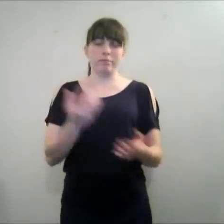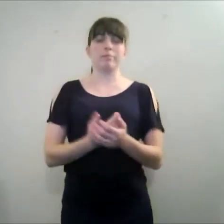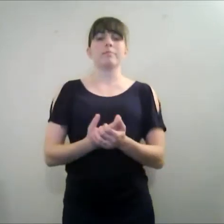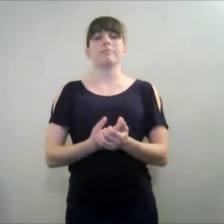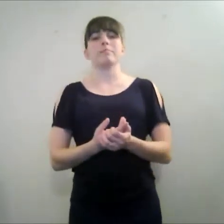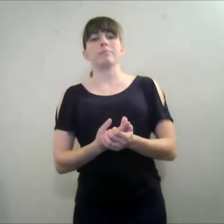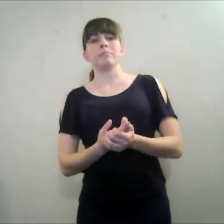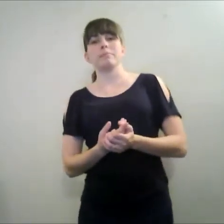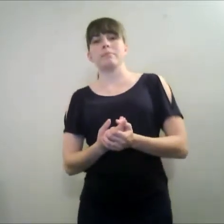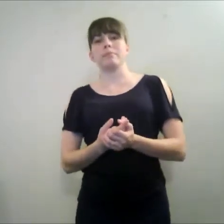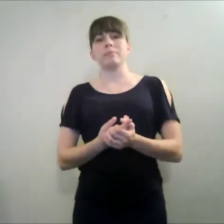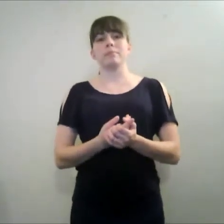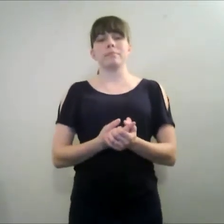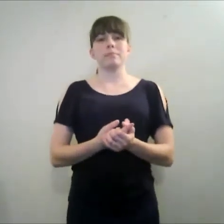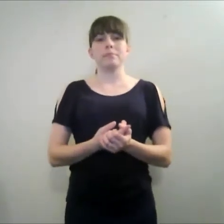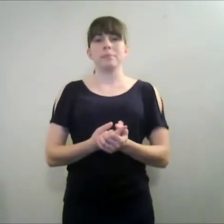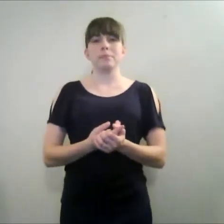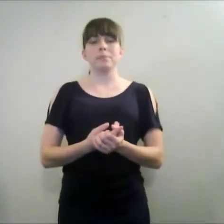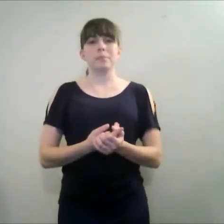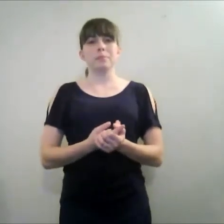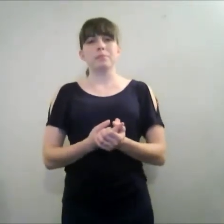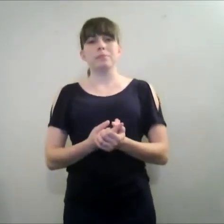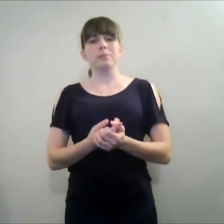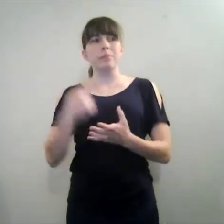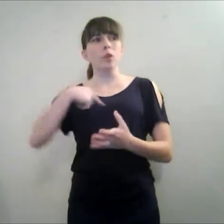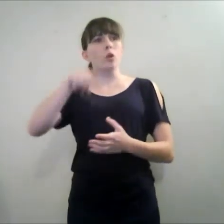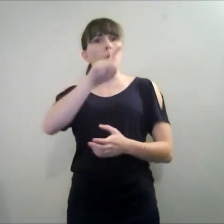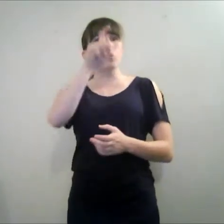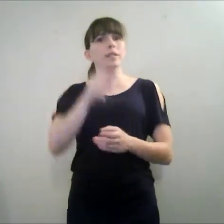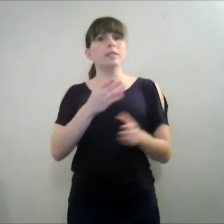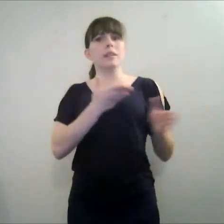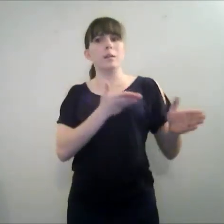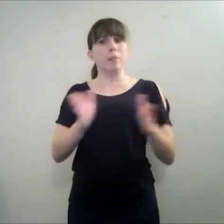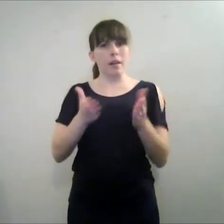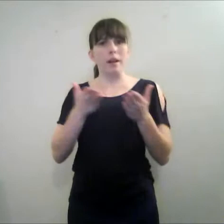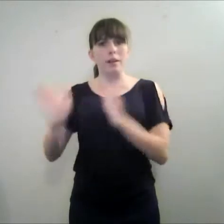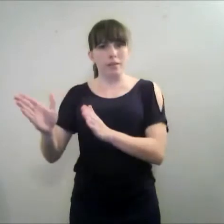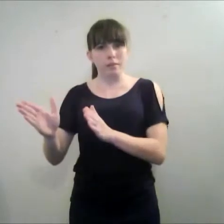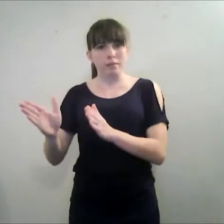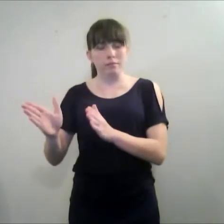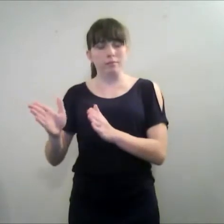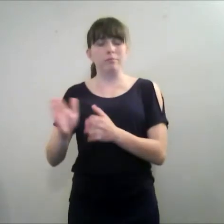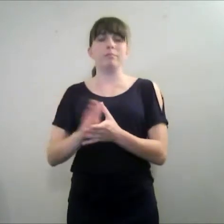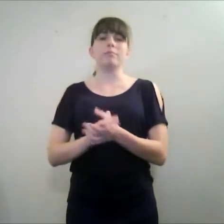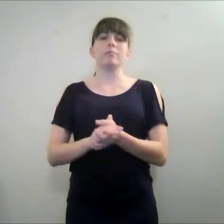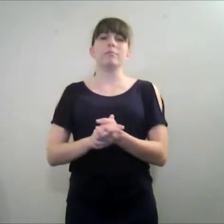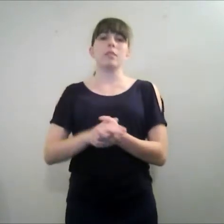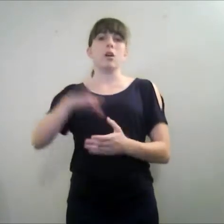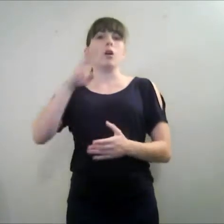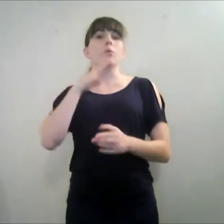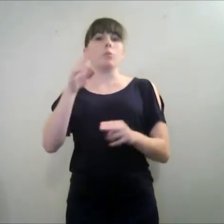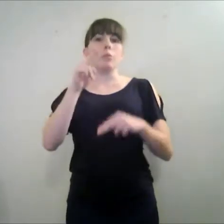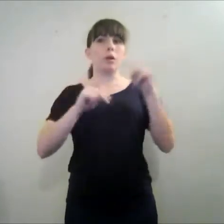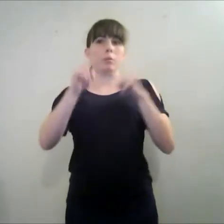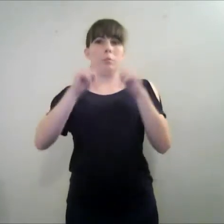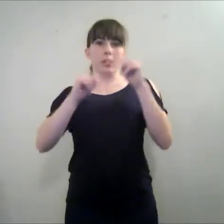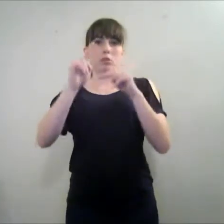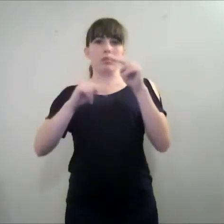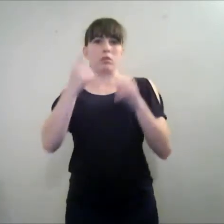to. We need a plan, which is we're going to build this as an infrastructure for everybody to use to solve all of these problems.